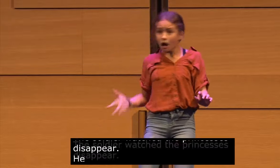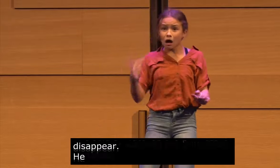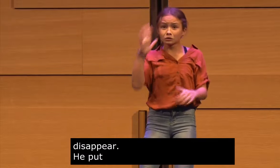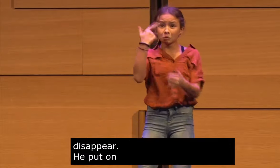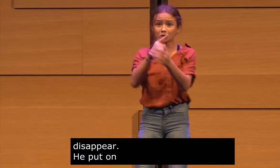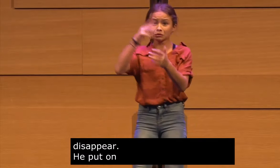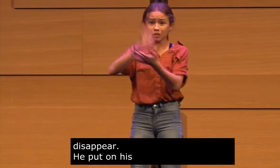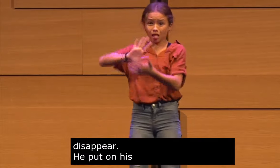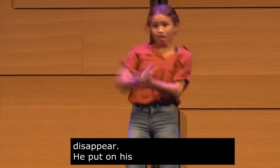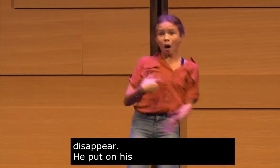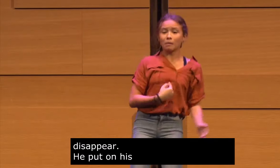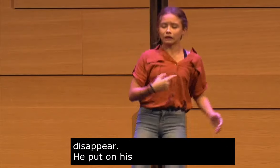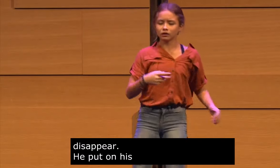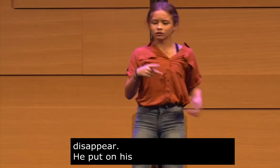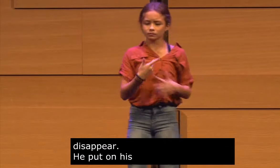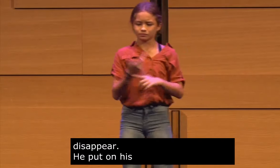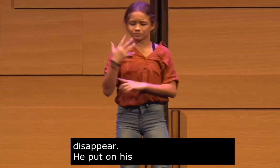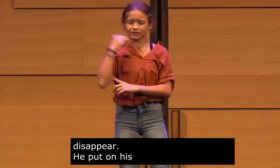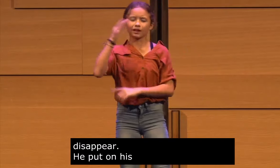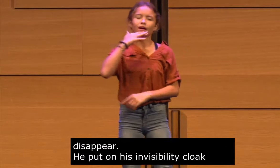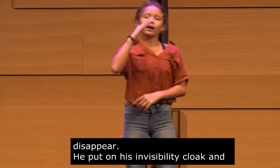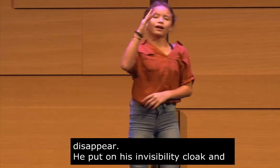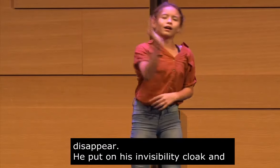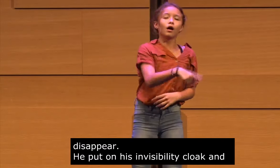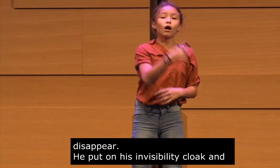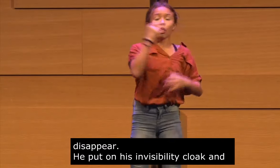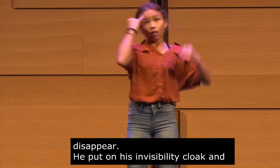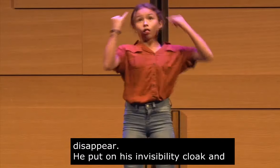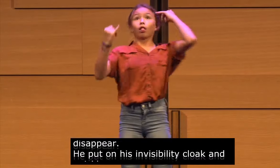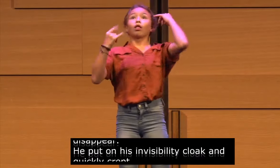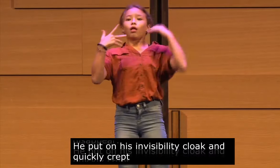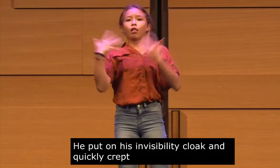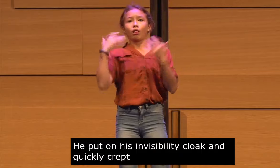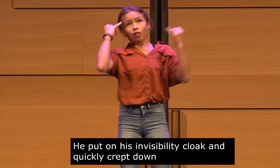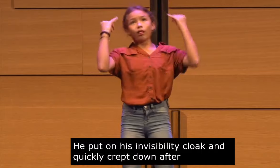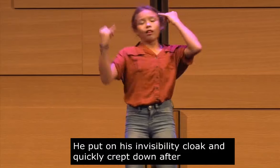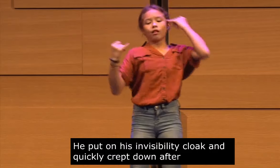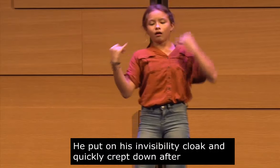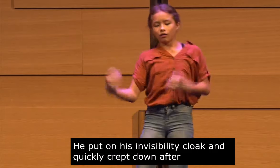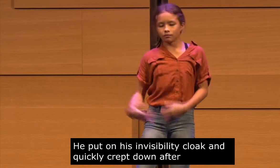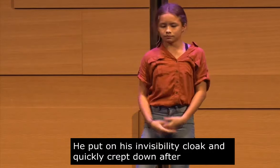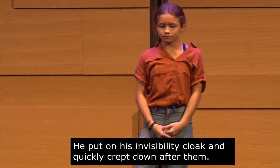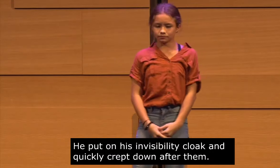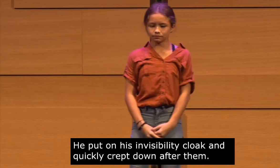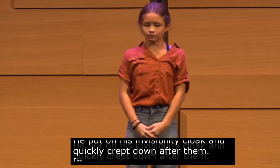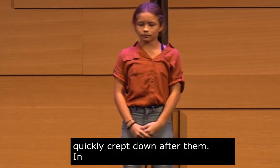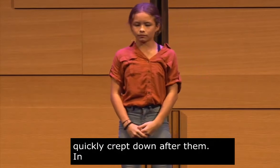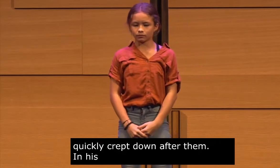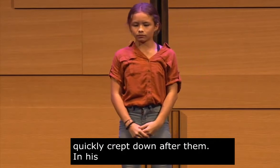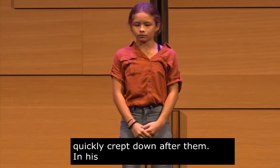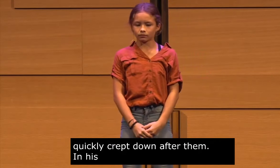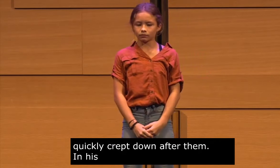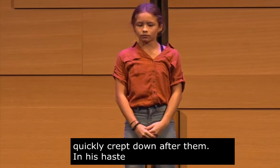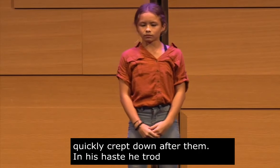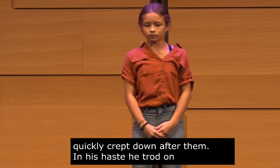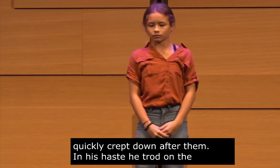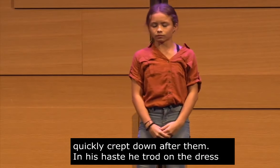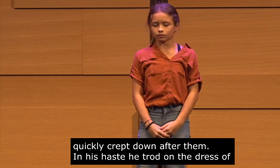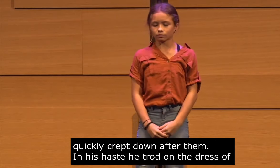disappear. He put on his invisibility cloak and quickly crept down after him. In his haste, he trod on the dress of the youngest princess.